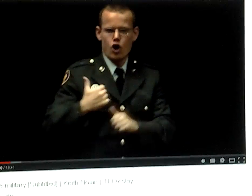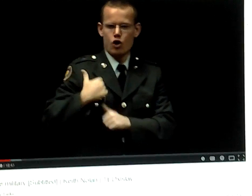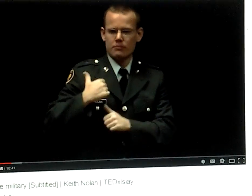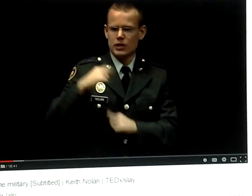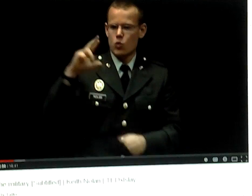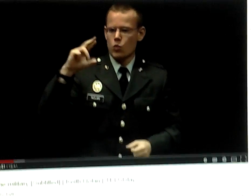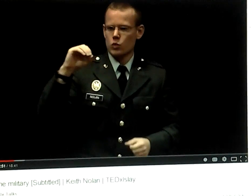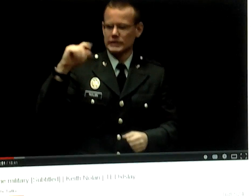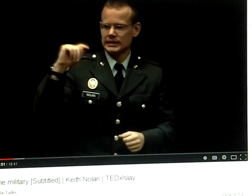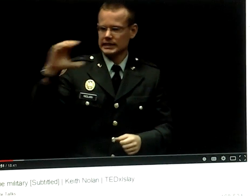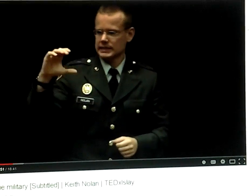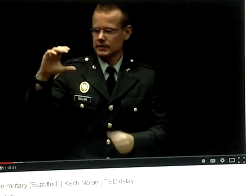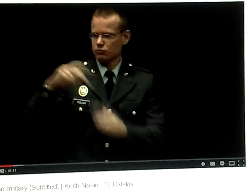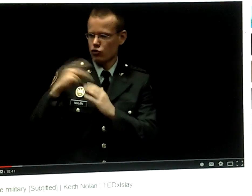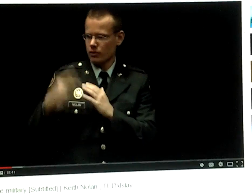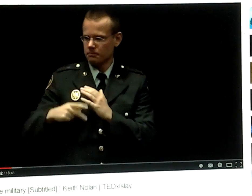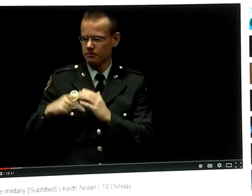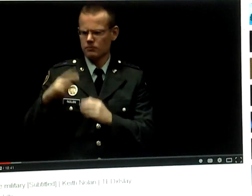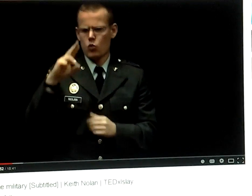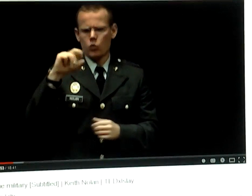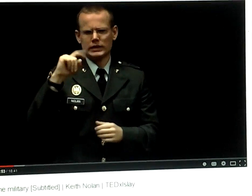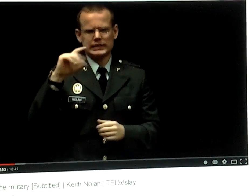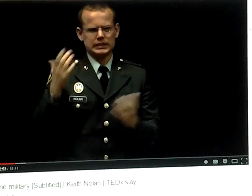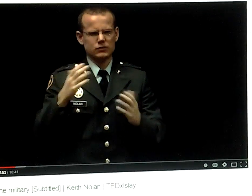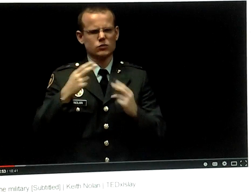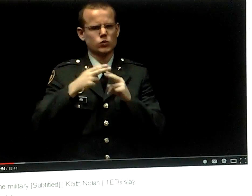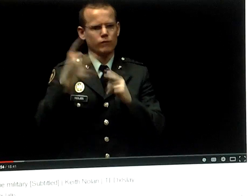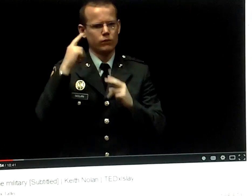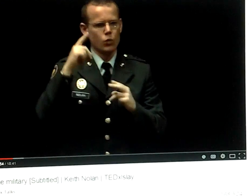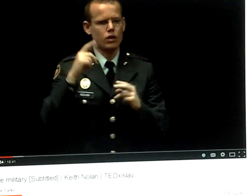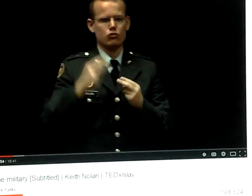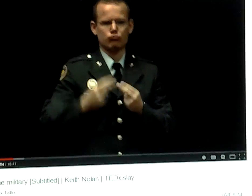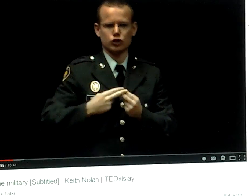So the third one is here. This is my alma mater.